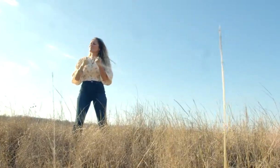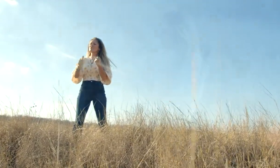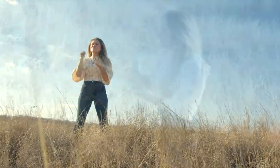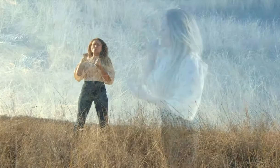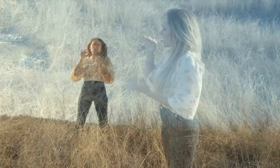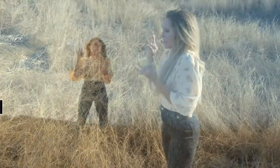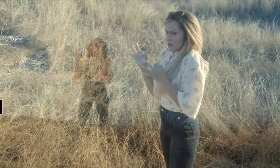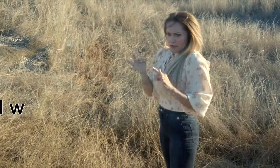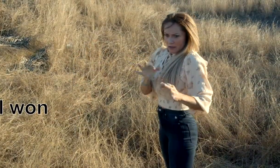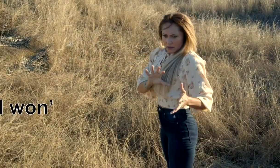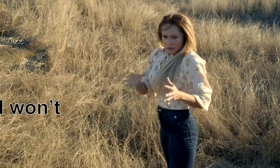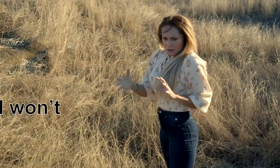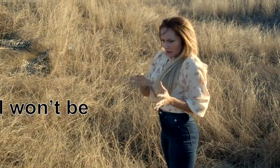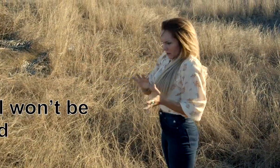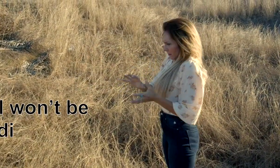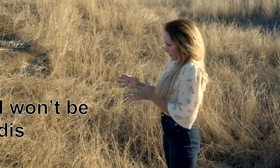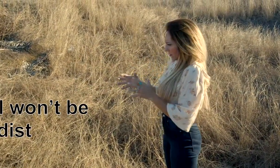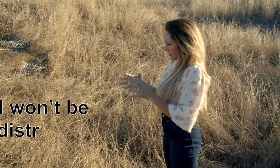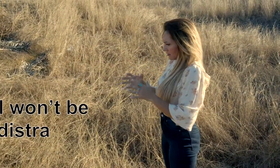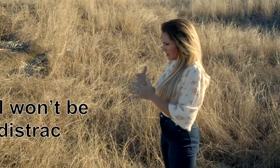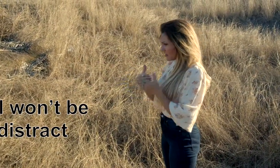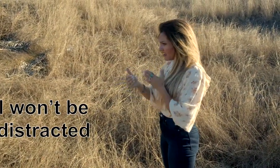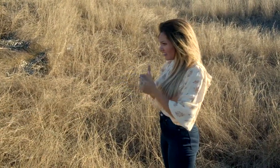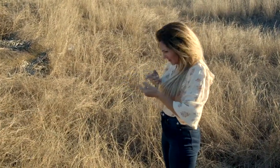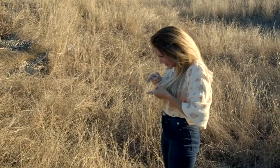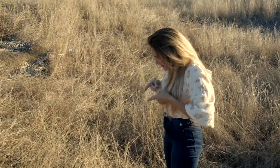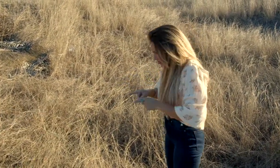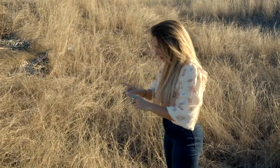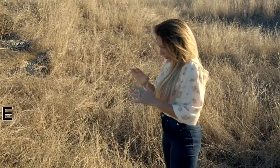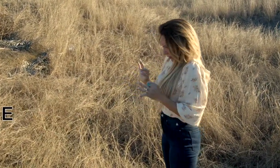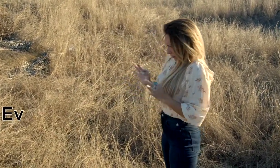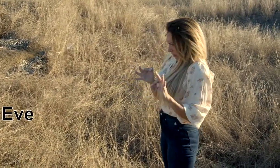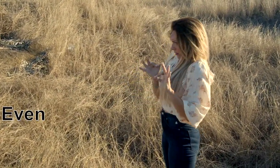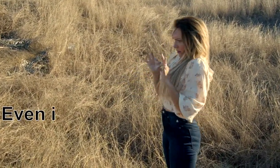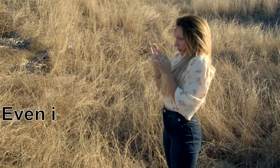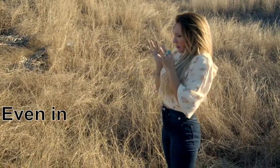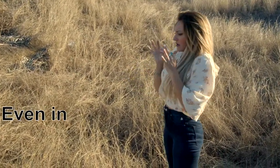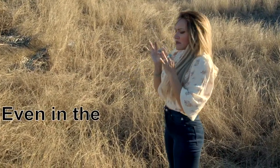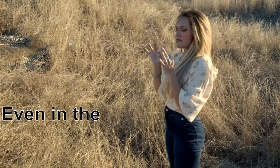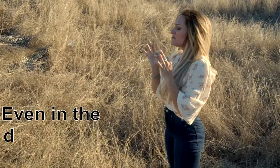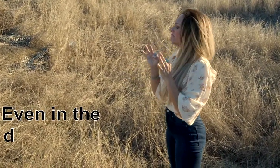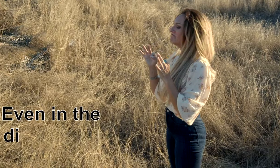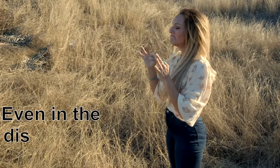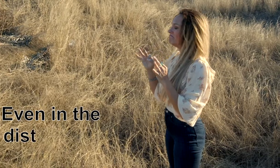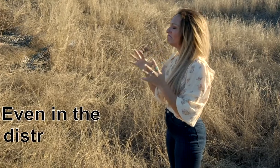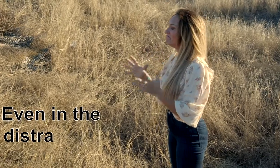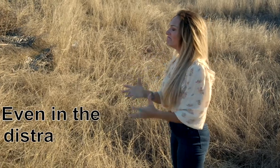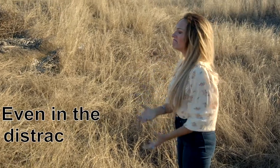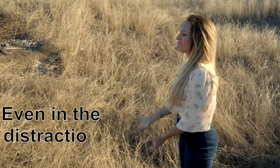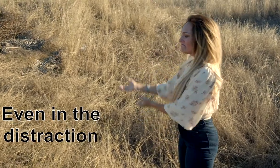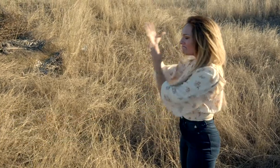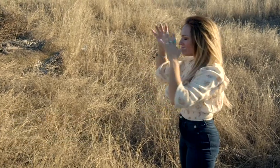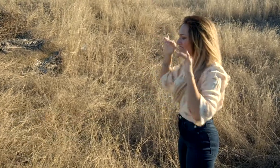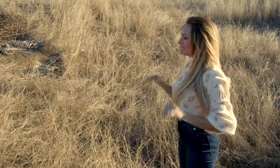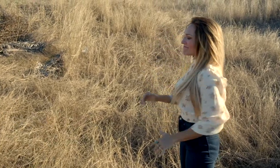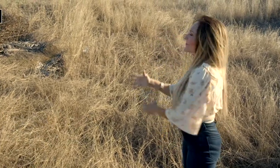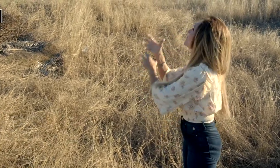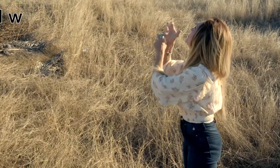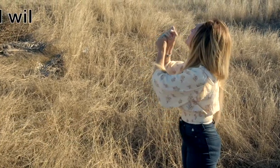I won't be distracted, even in the distraction. I will trust